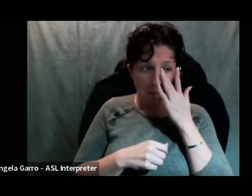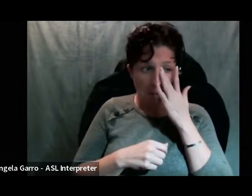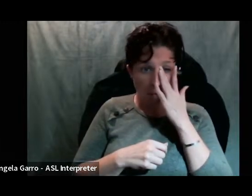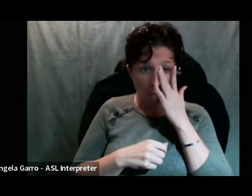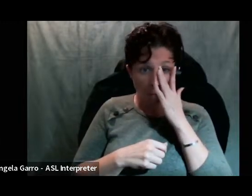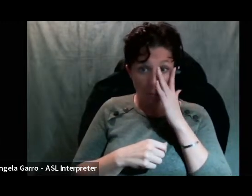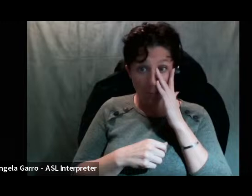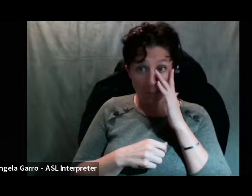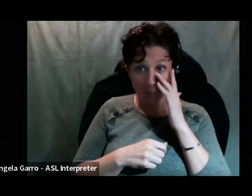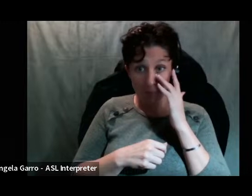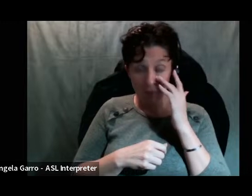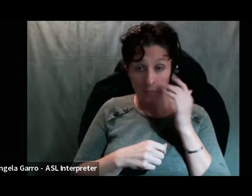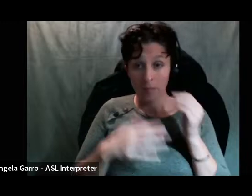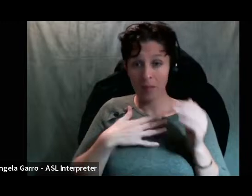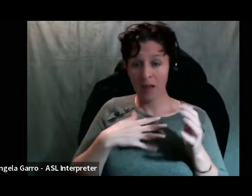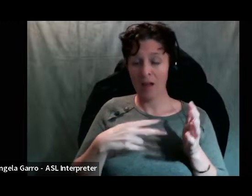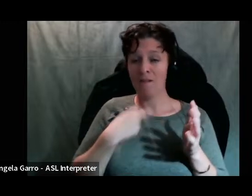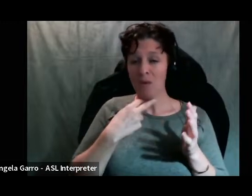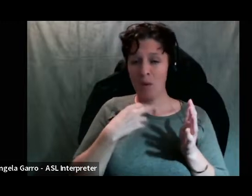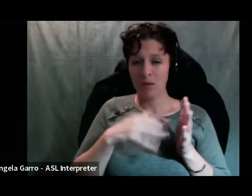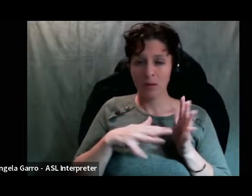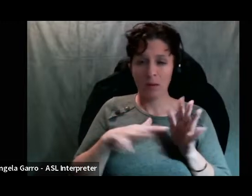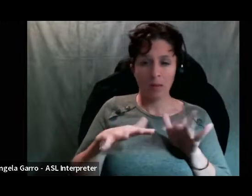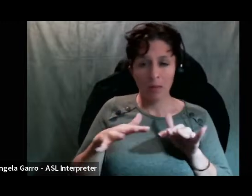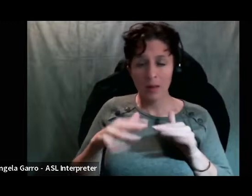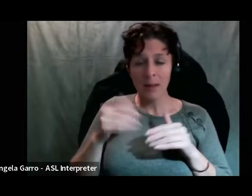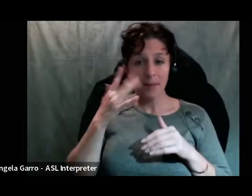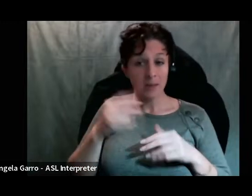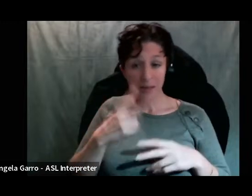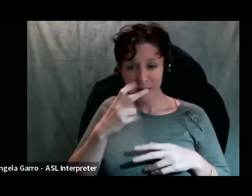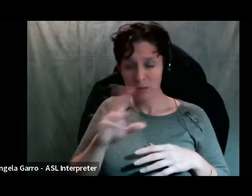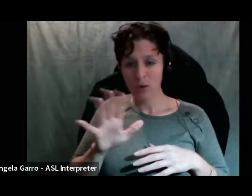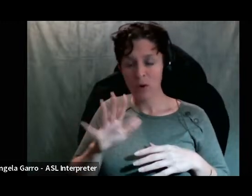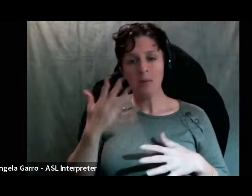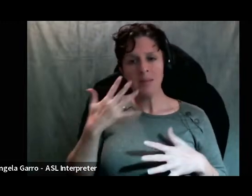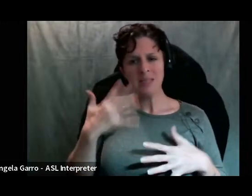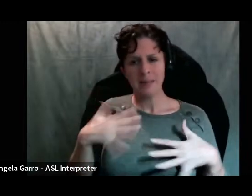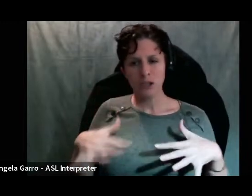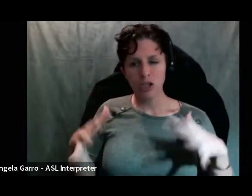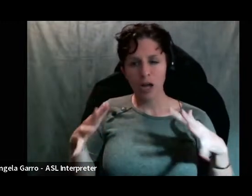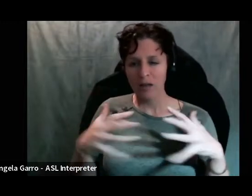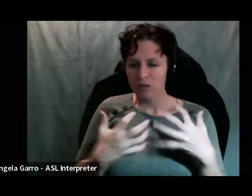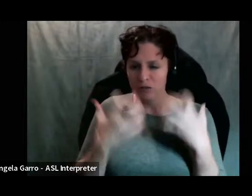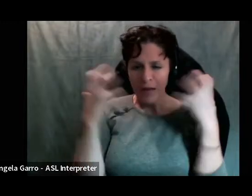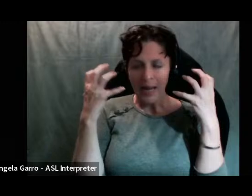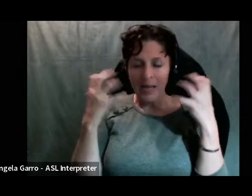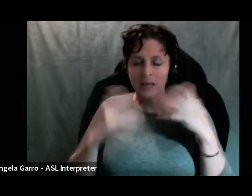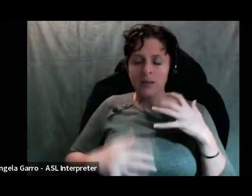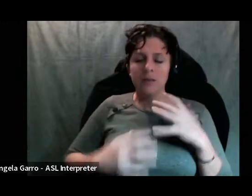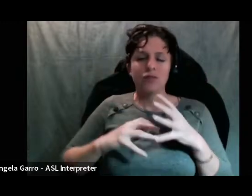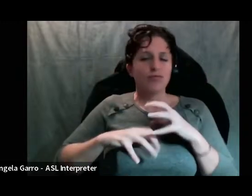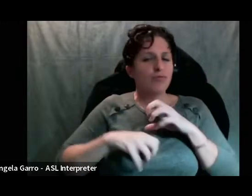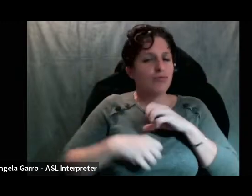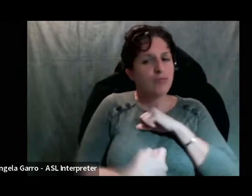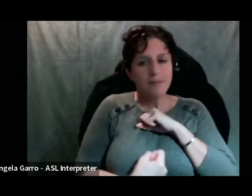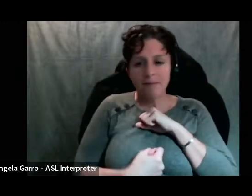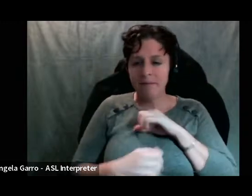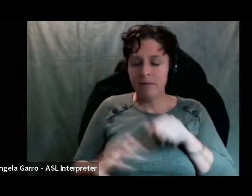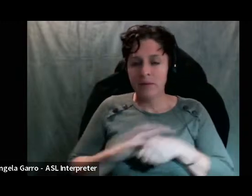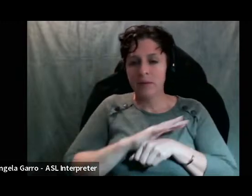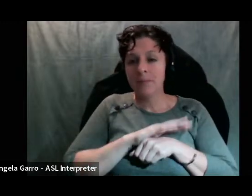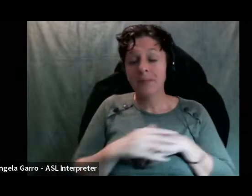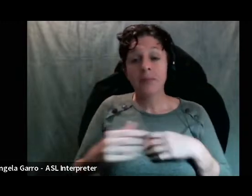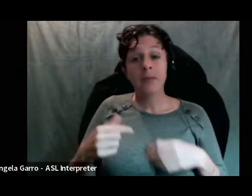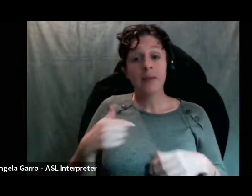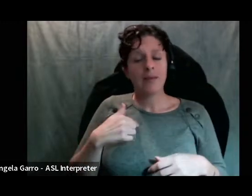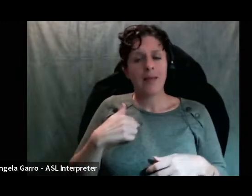My voice wavers not because I am in doubt, but because I am shaking with rage and flooded with grief. I ask